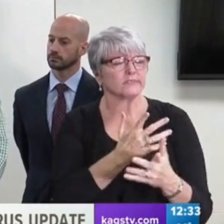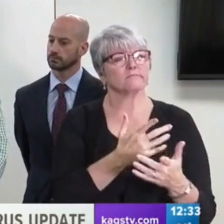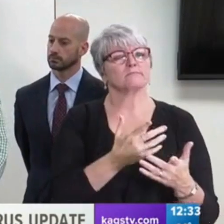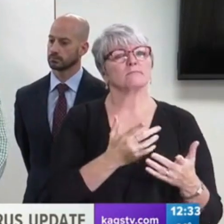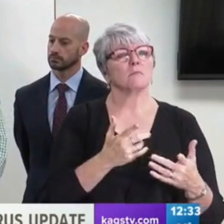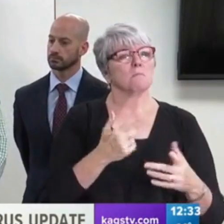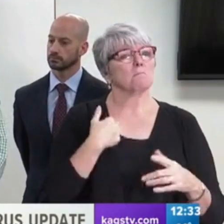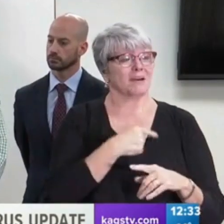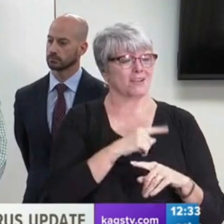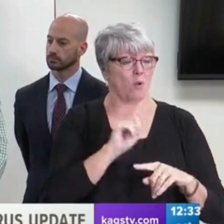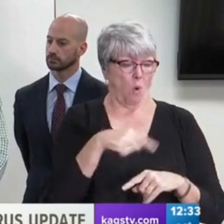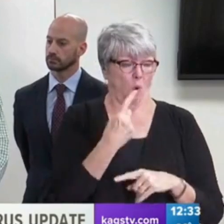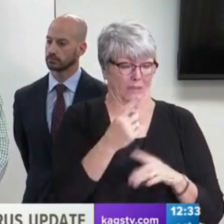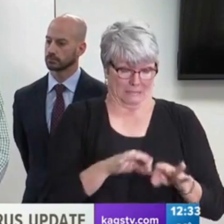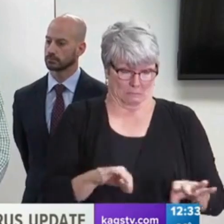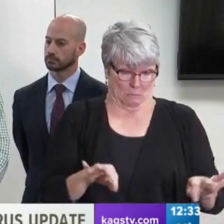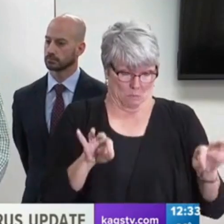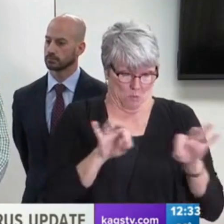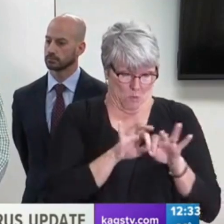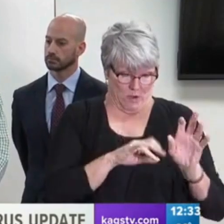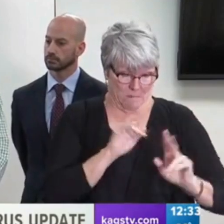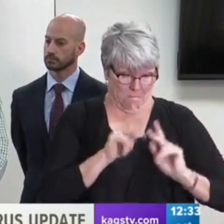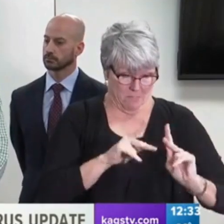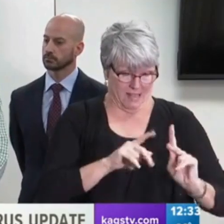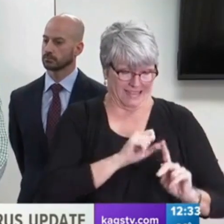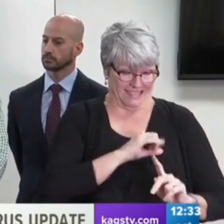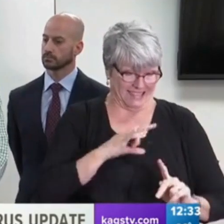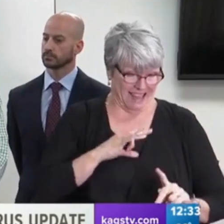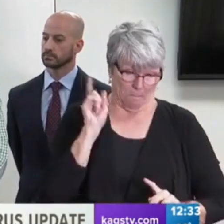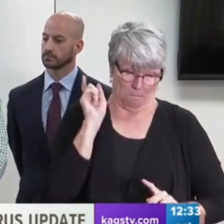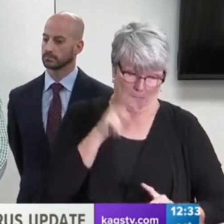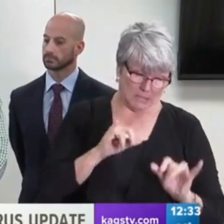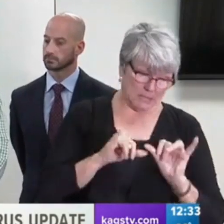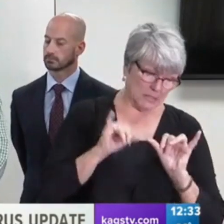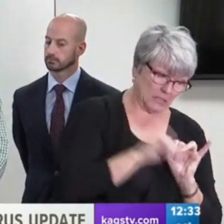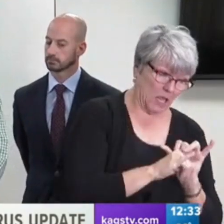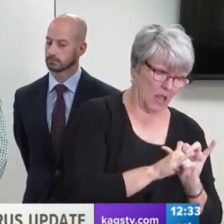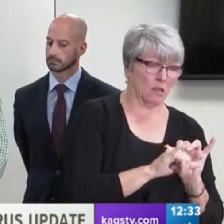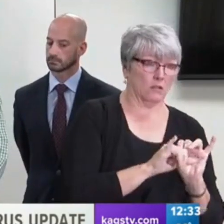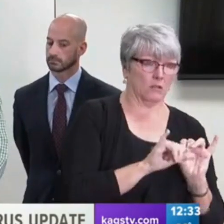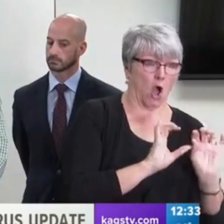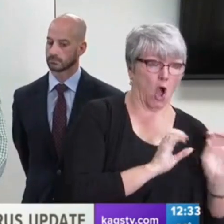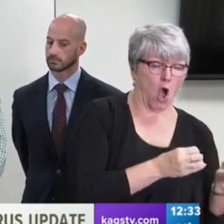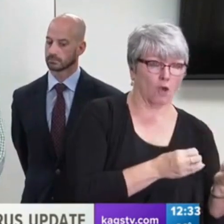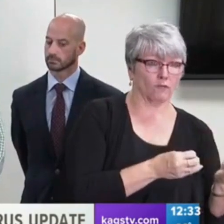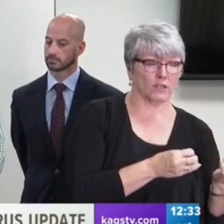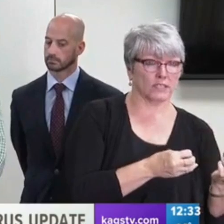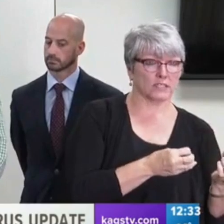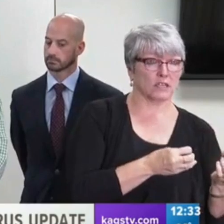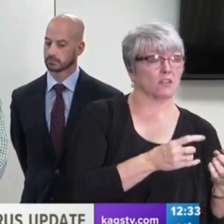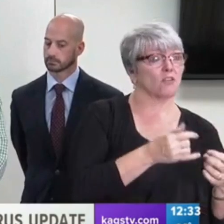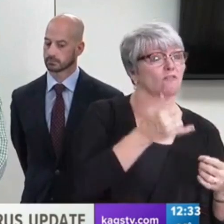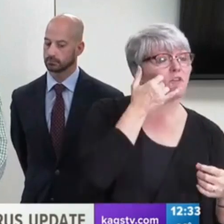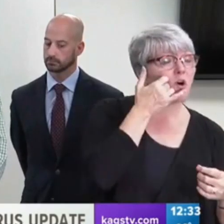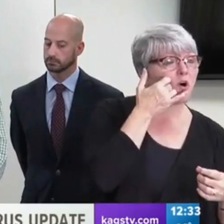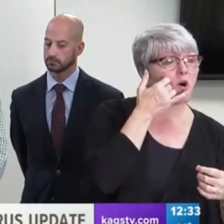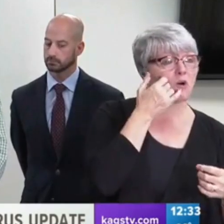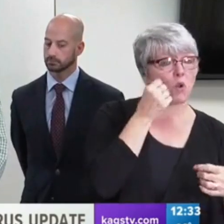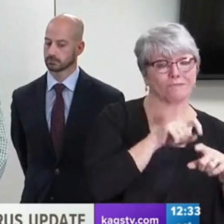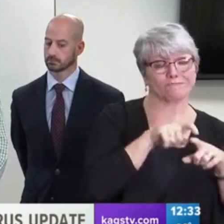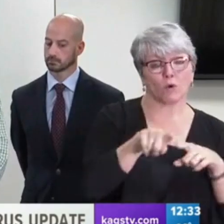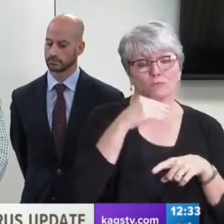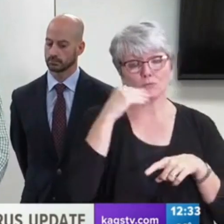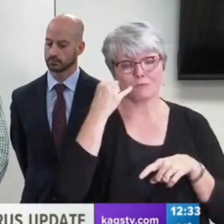have only essential staff that still man either virtually or in